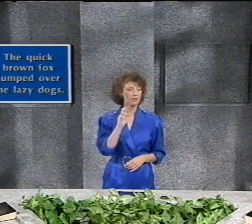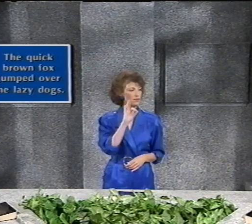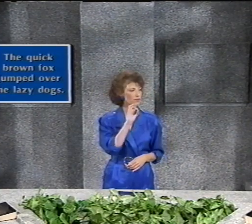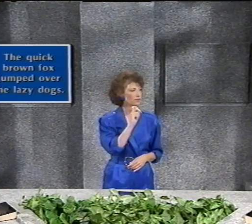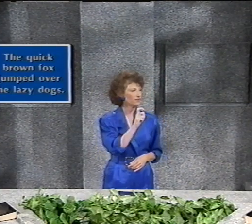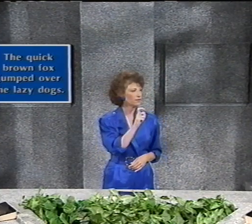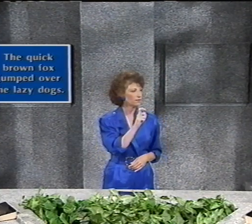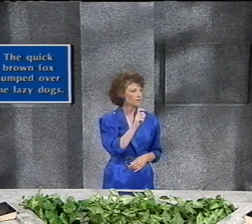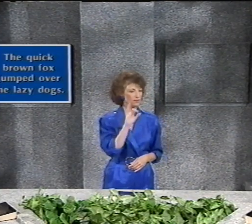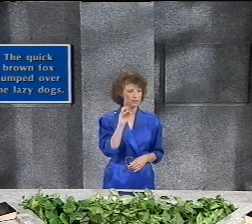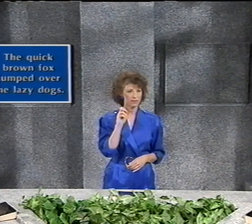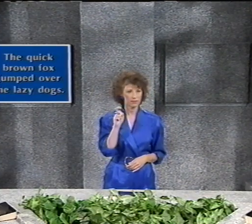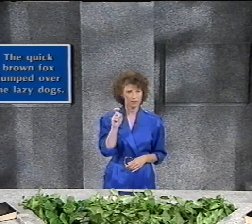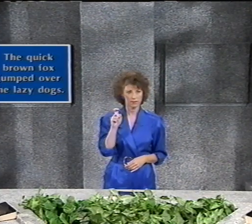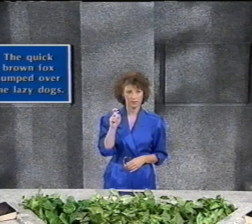Now try this one.